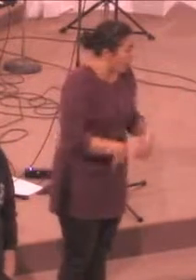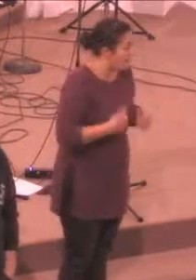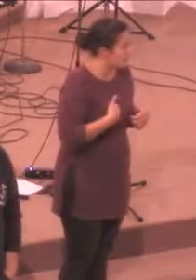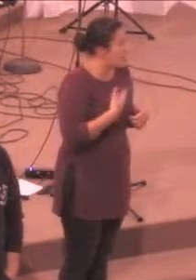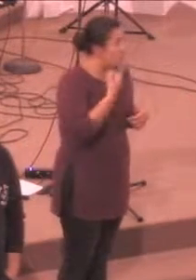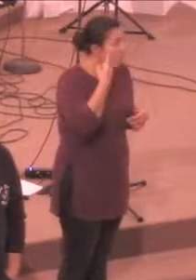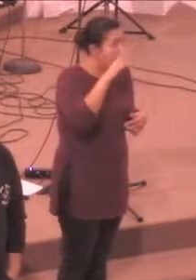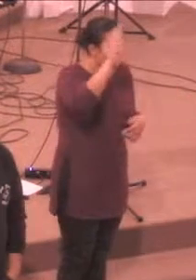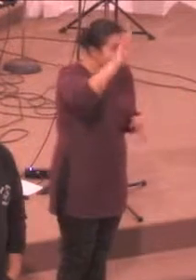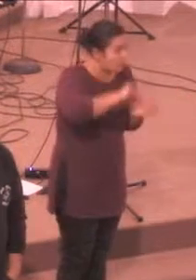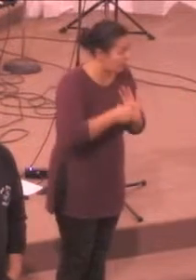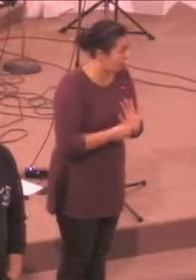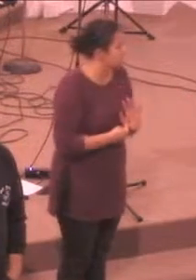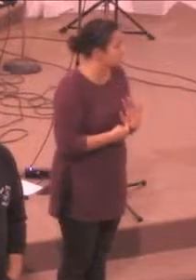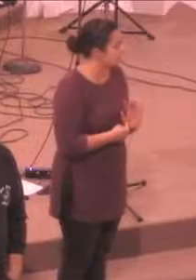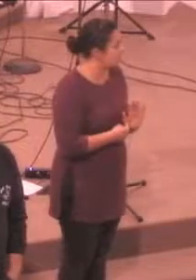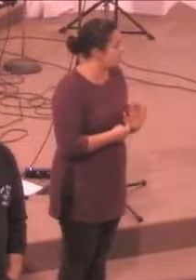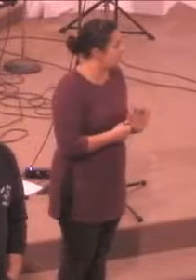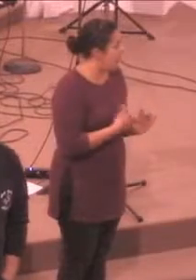out.